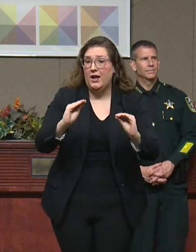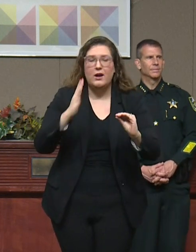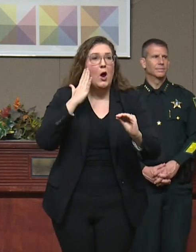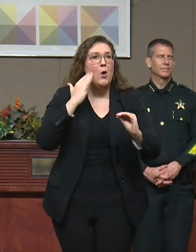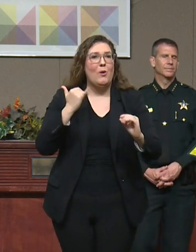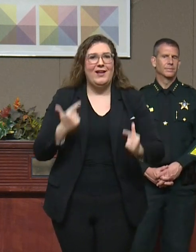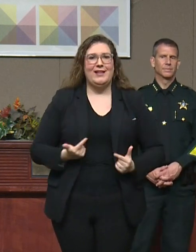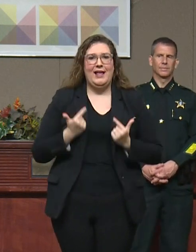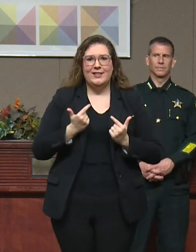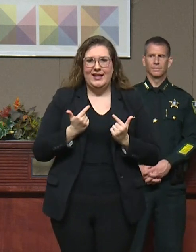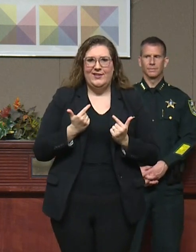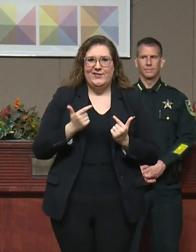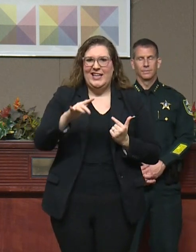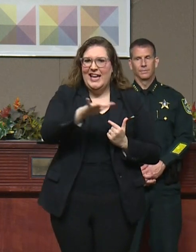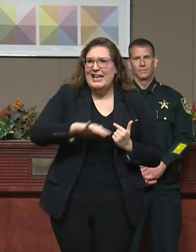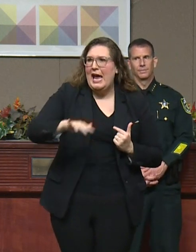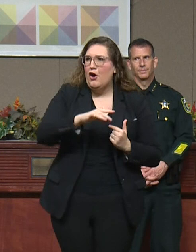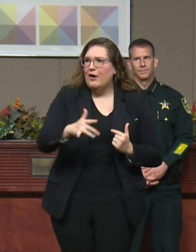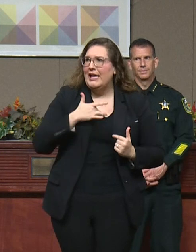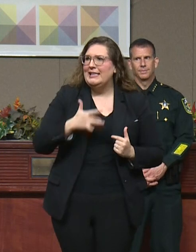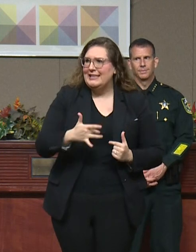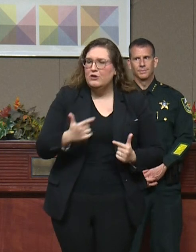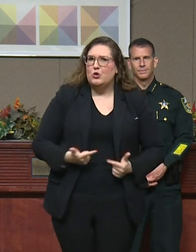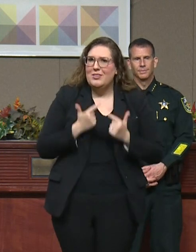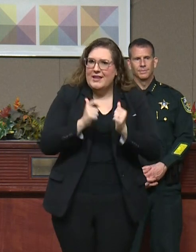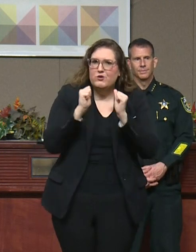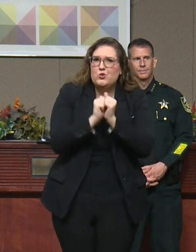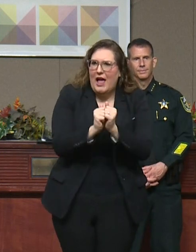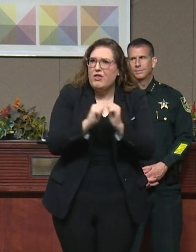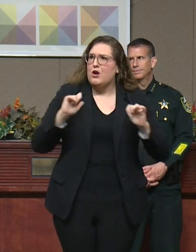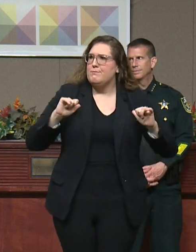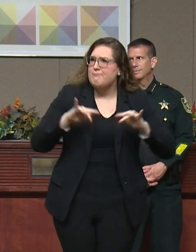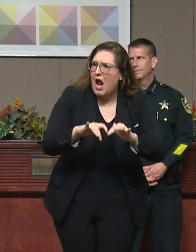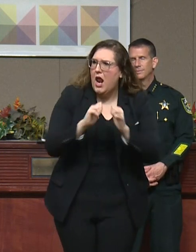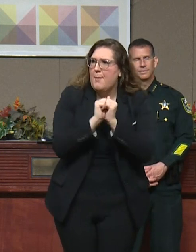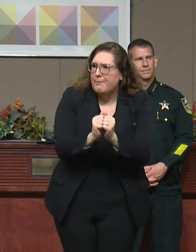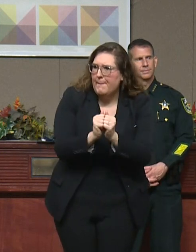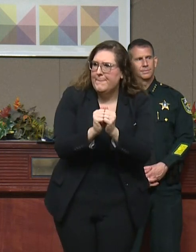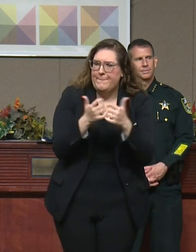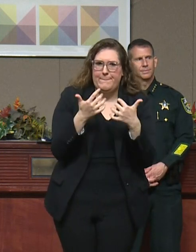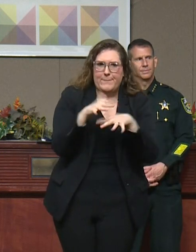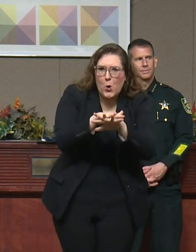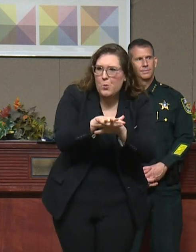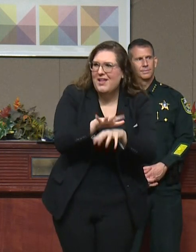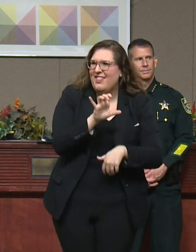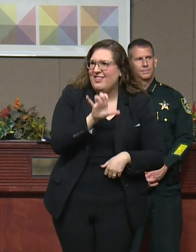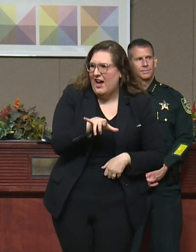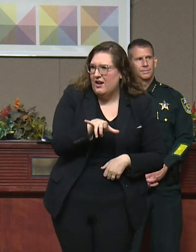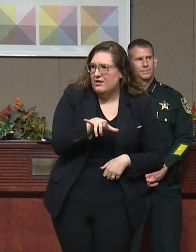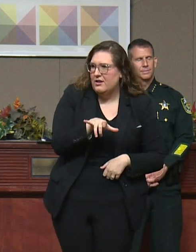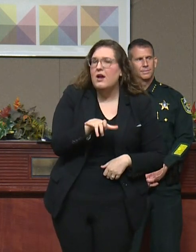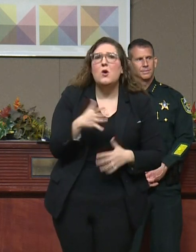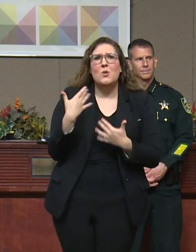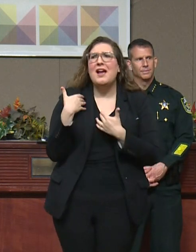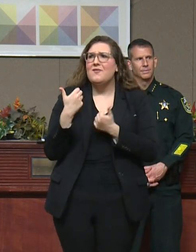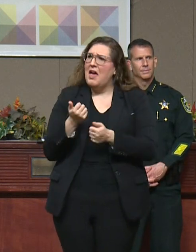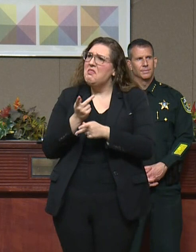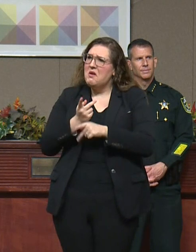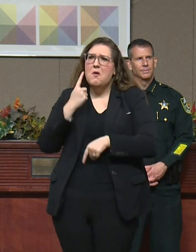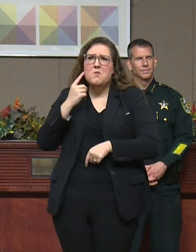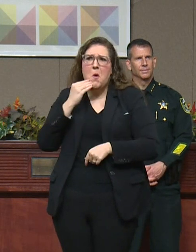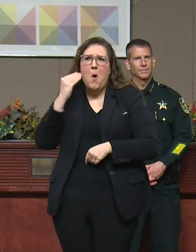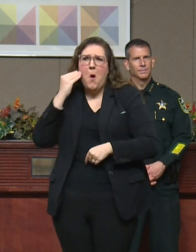environment, because they normally don't access healthcare services. Although we have healthcare, the healthcare network for the